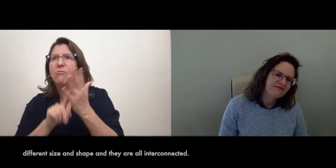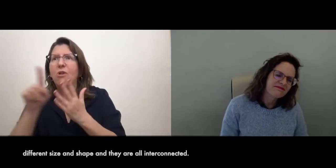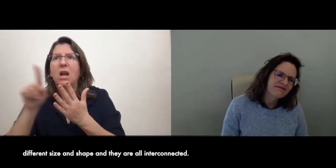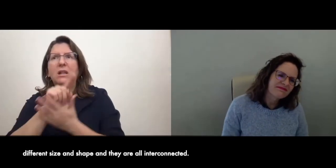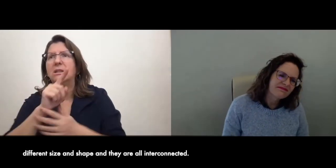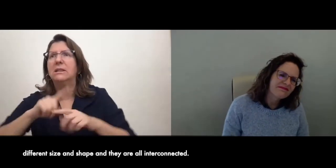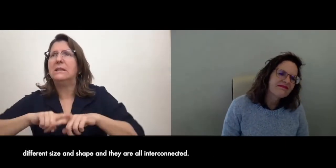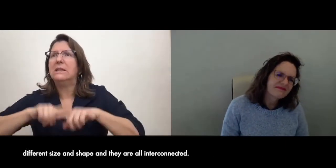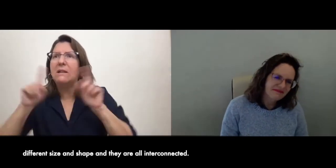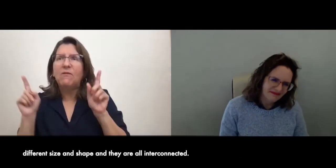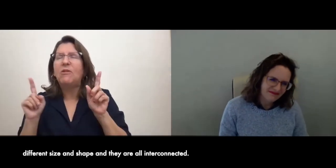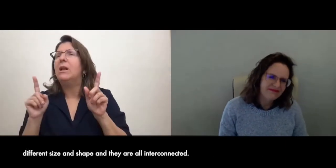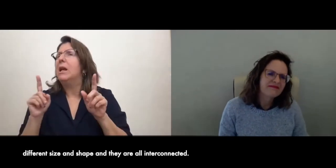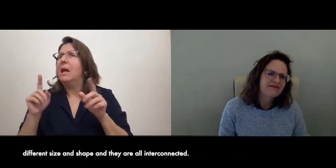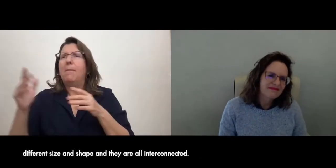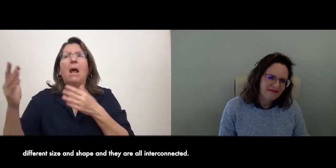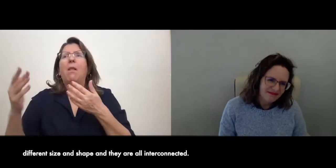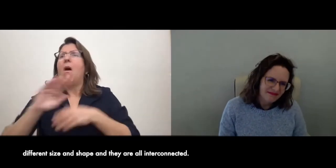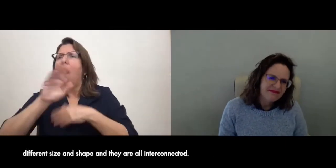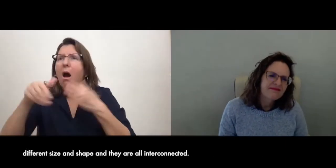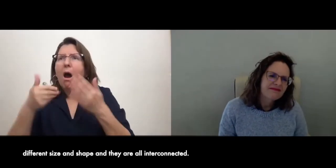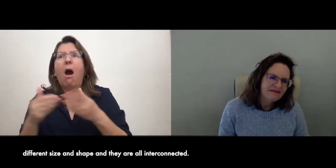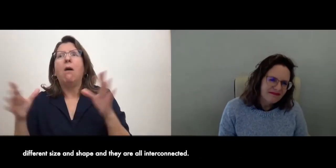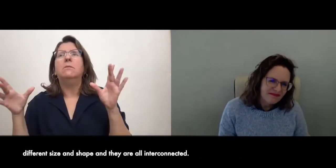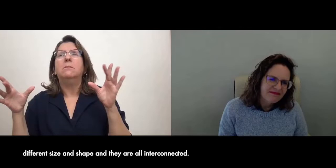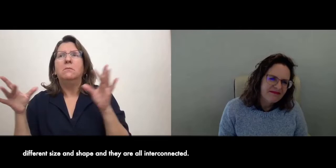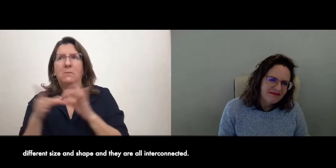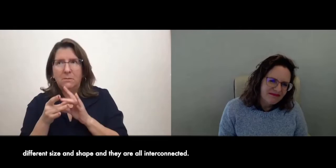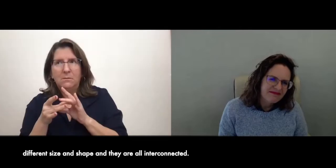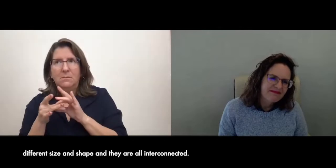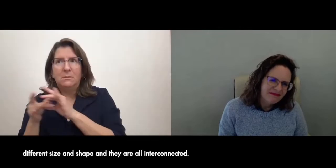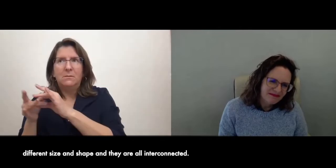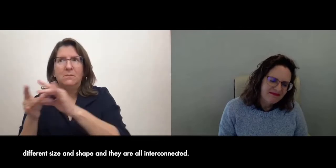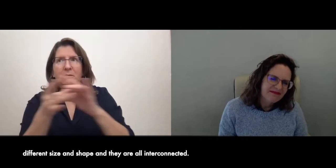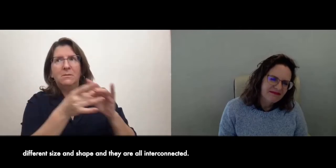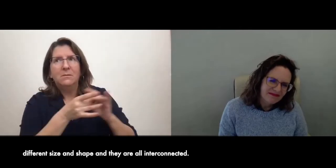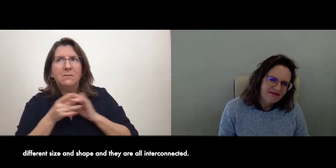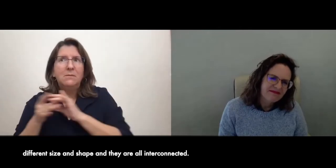different size and shape, and they are all interconnected.